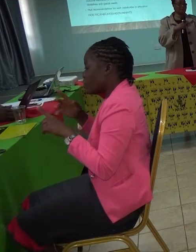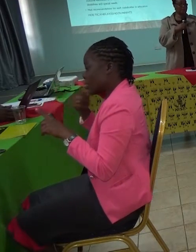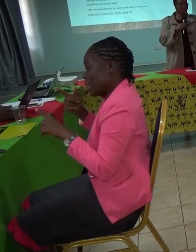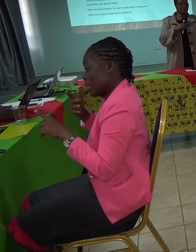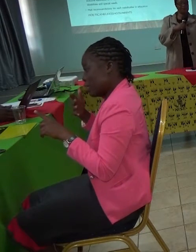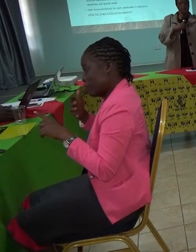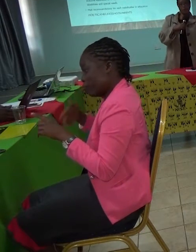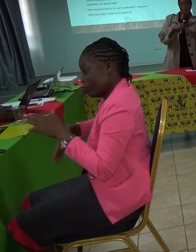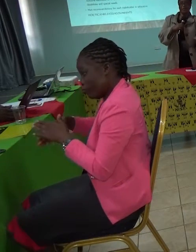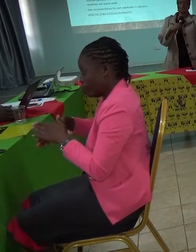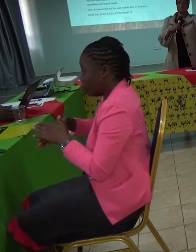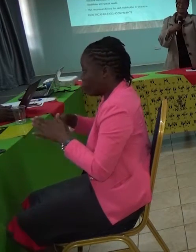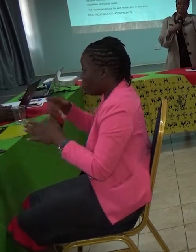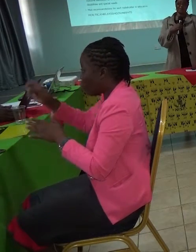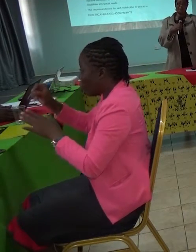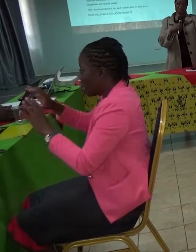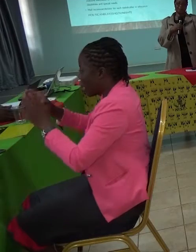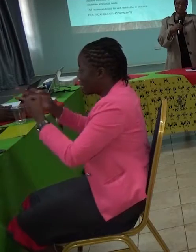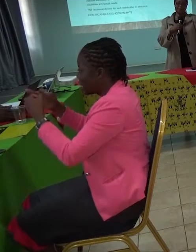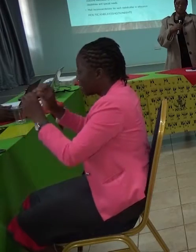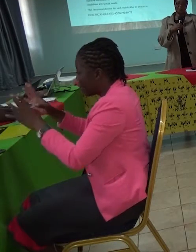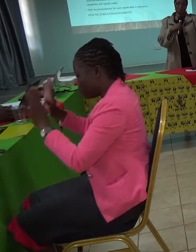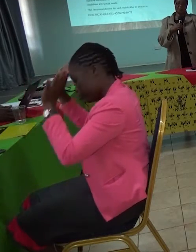hatasoma. Ataka nyumbani agoje mtihani.